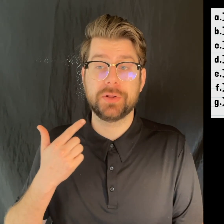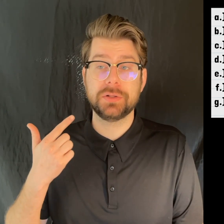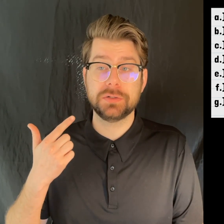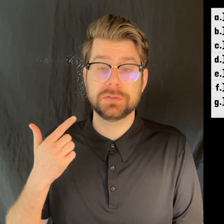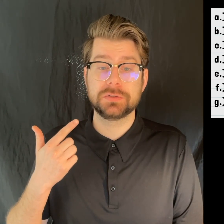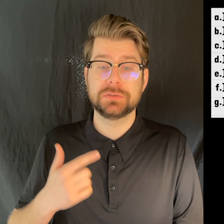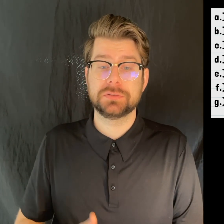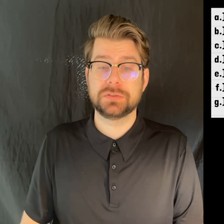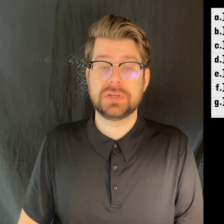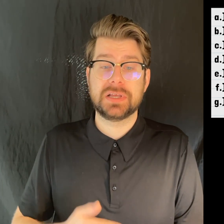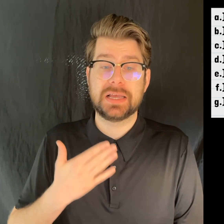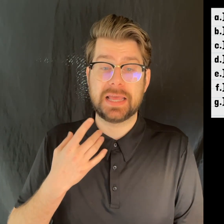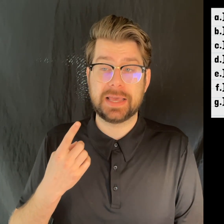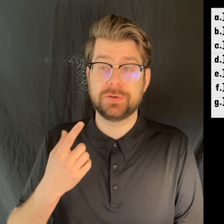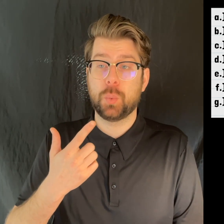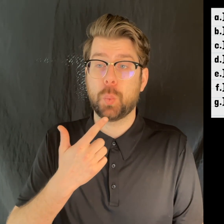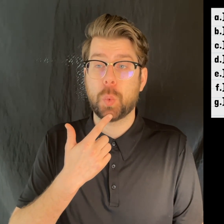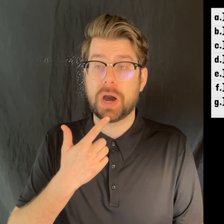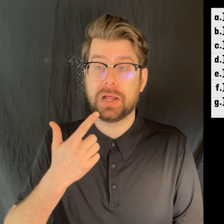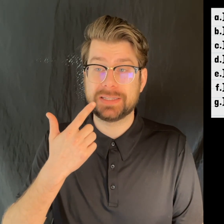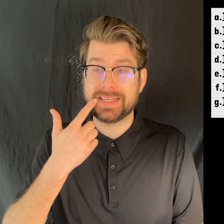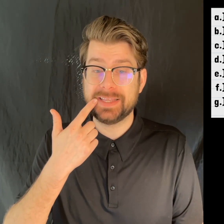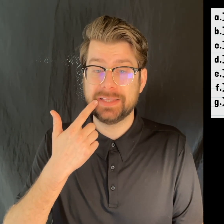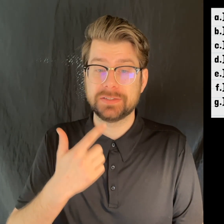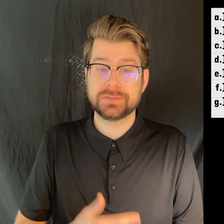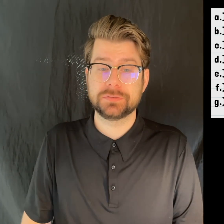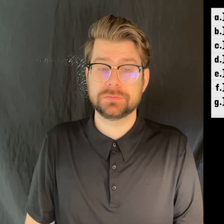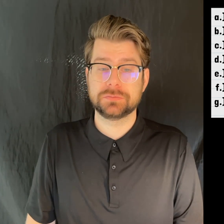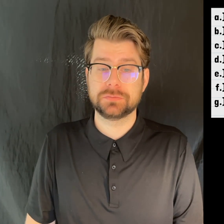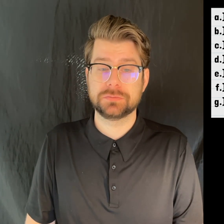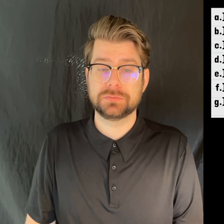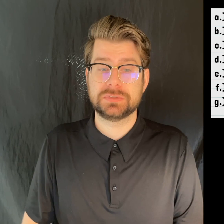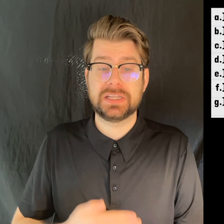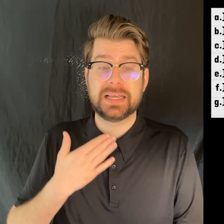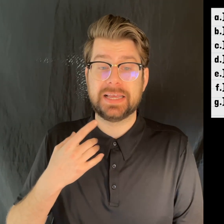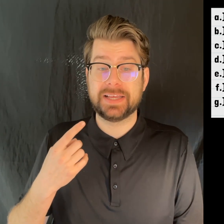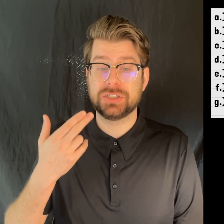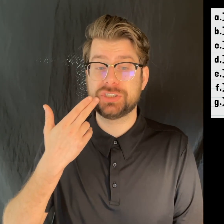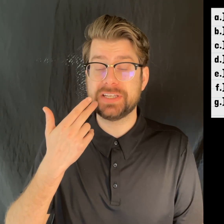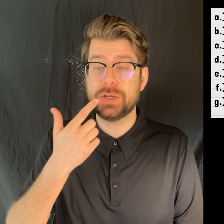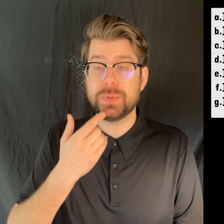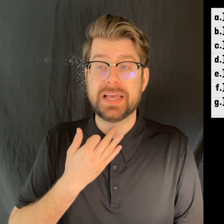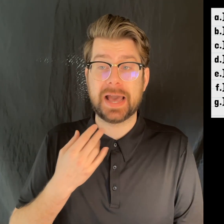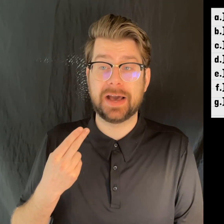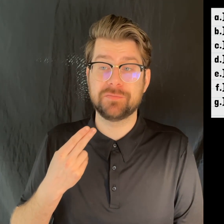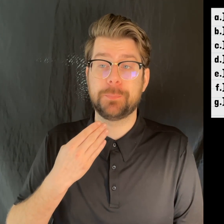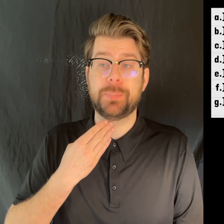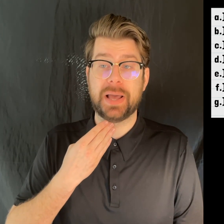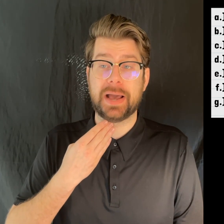whale, and wally. And G, we have back,